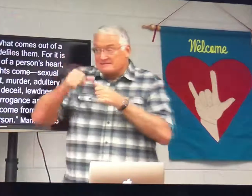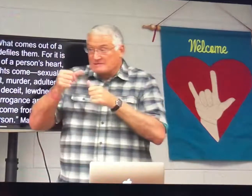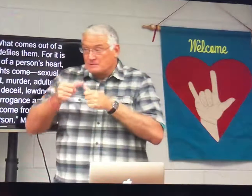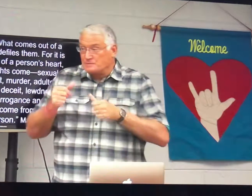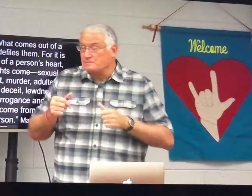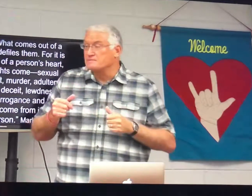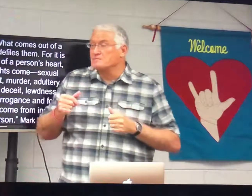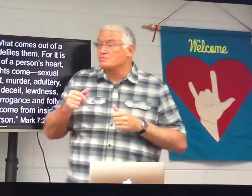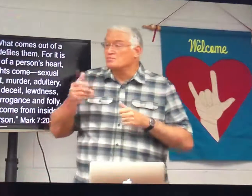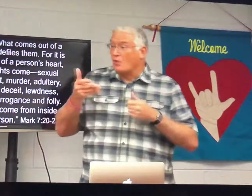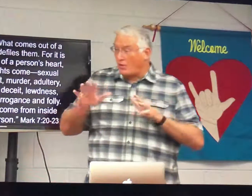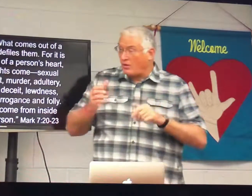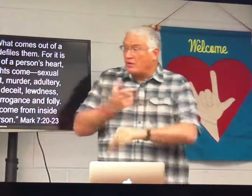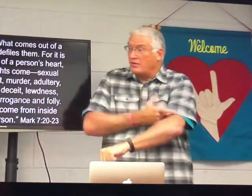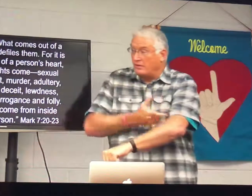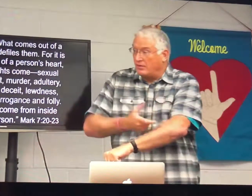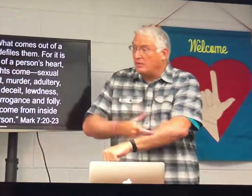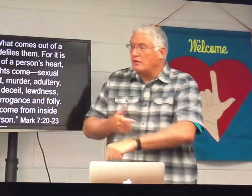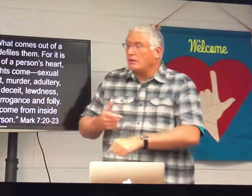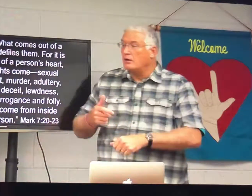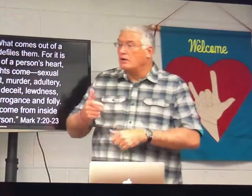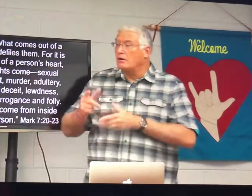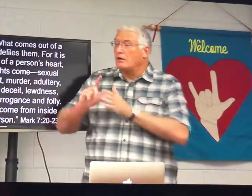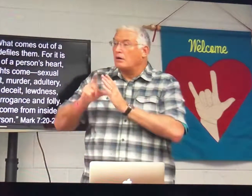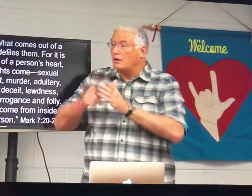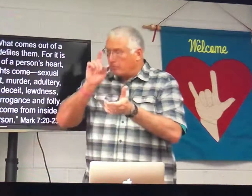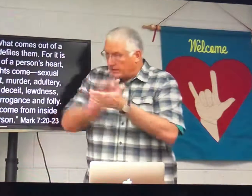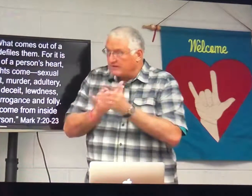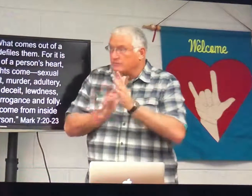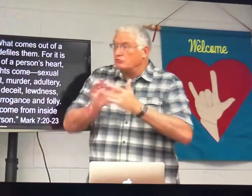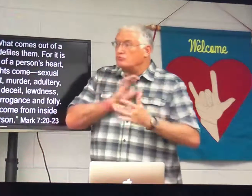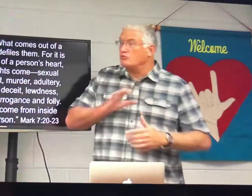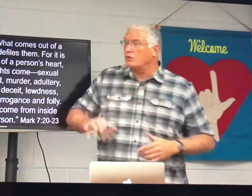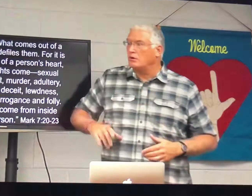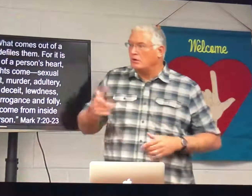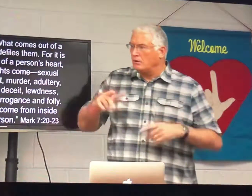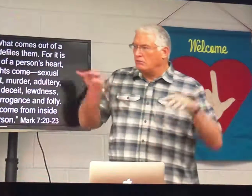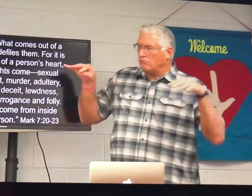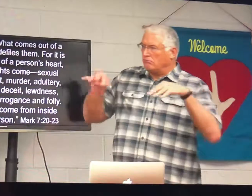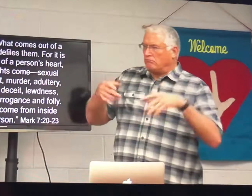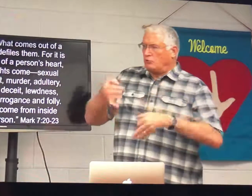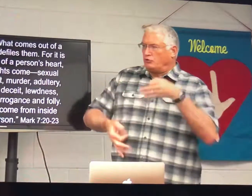Three home runs for Peterson, all against right-handed pitching.